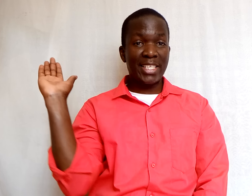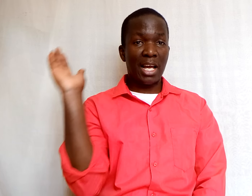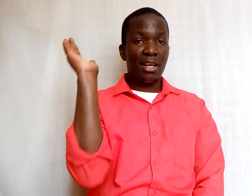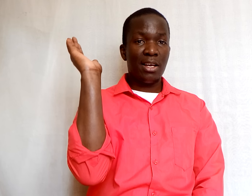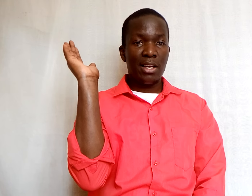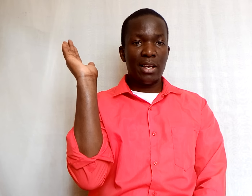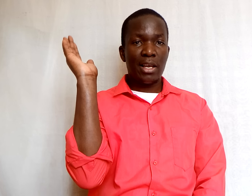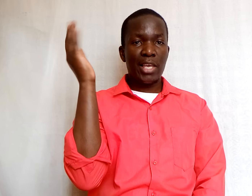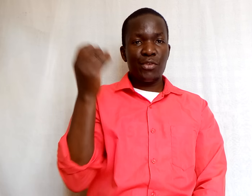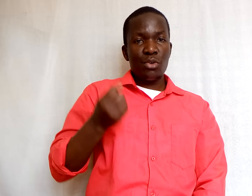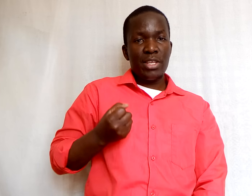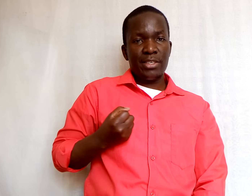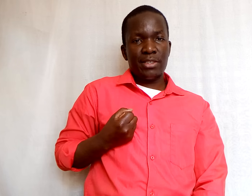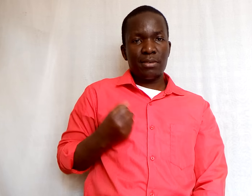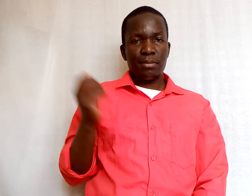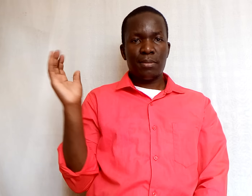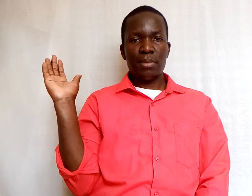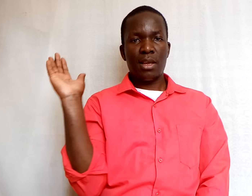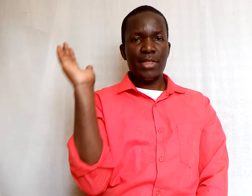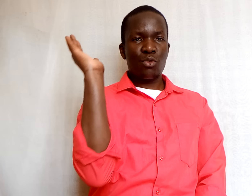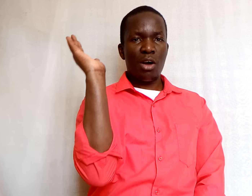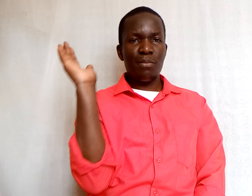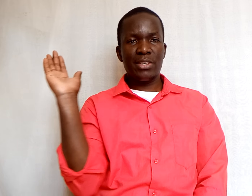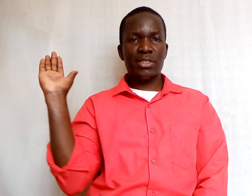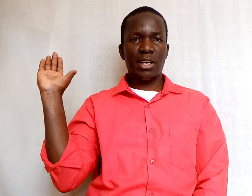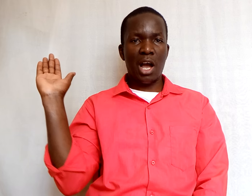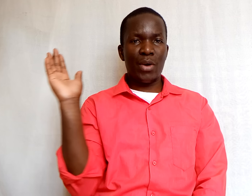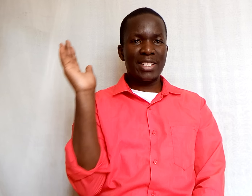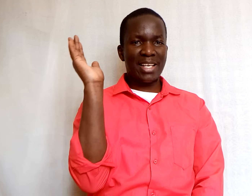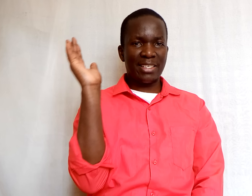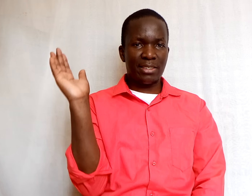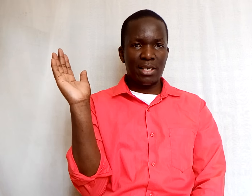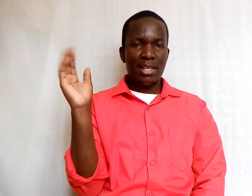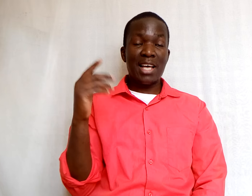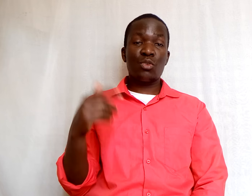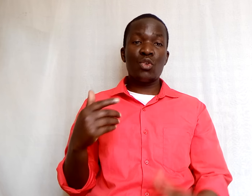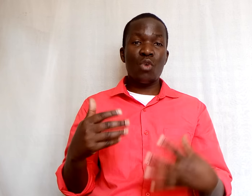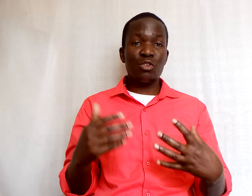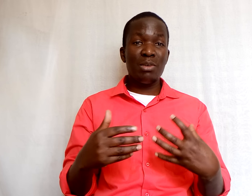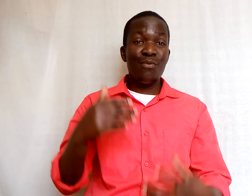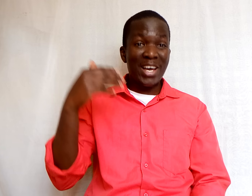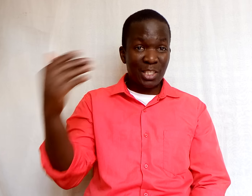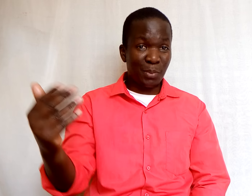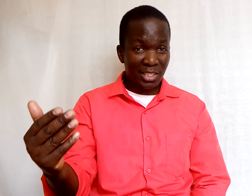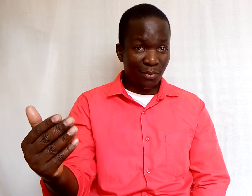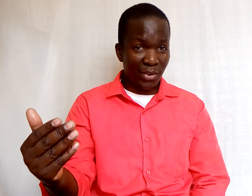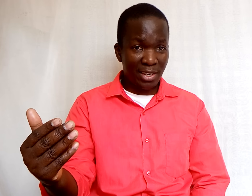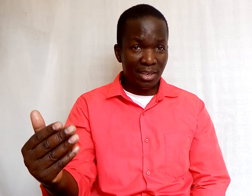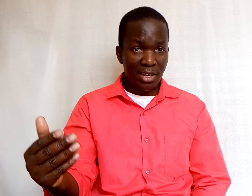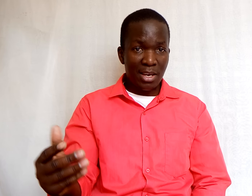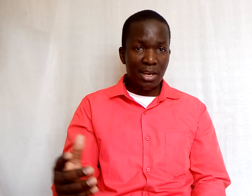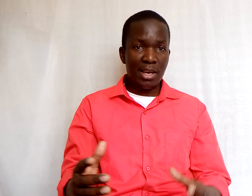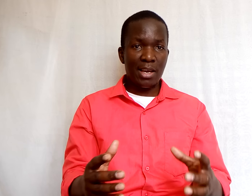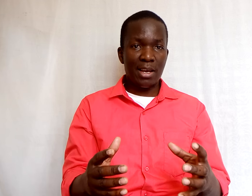waiter. If you do this, that one means a waitress. That's when you want to be very specific,